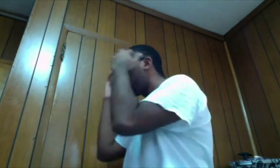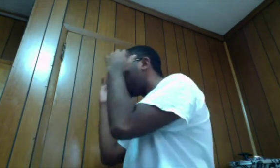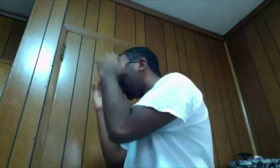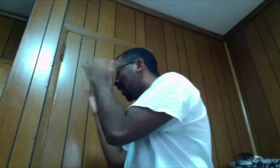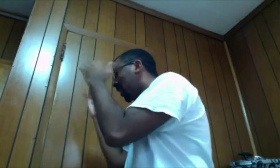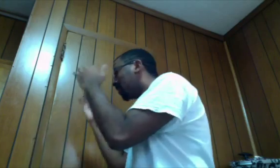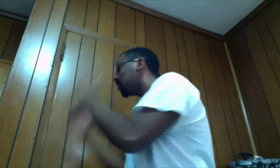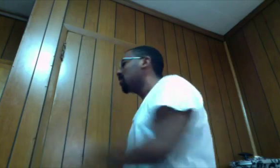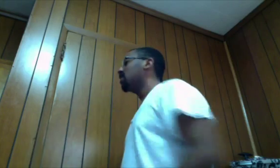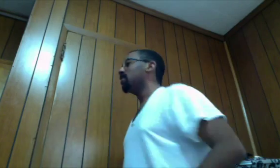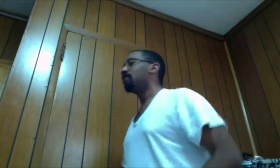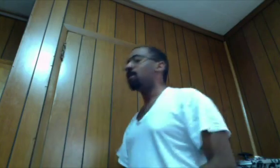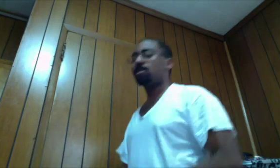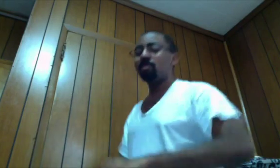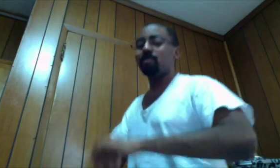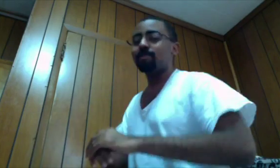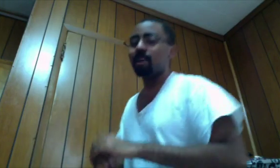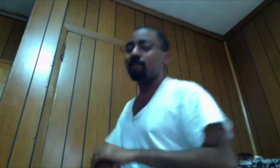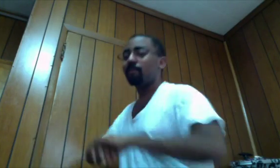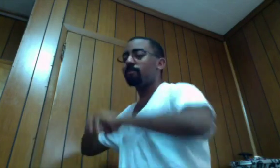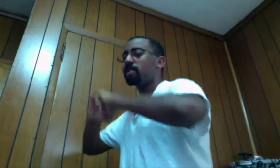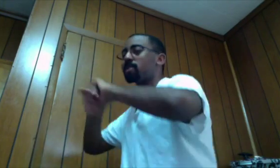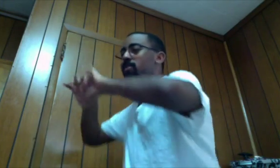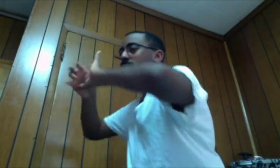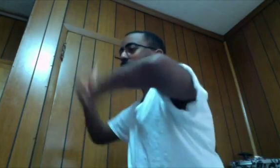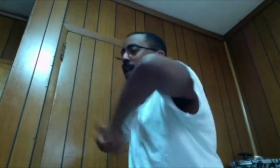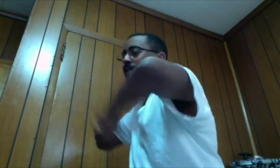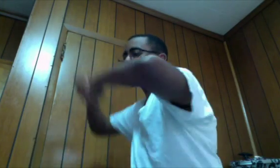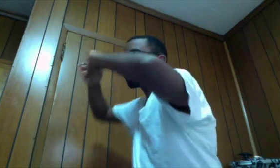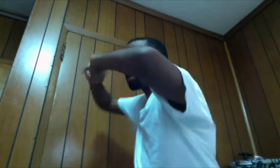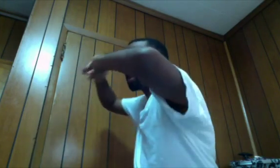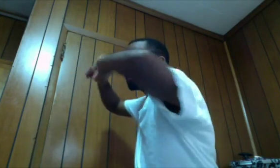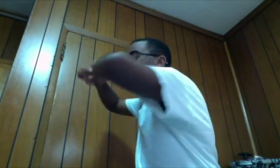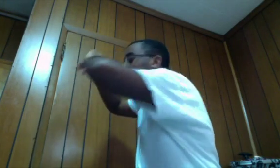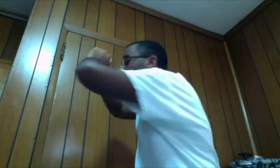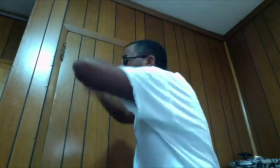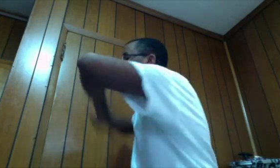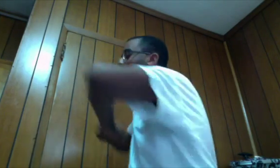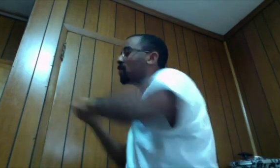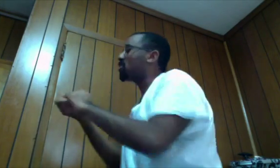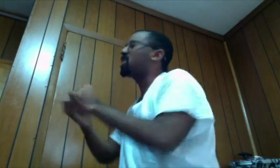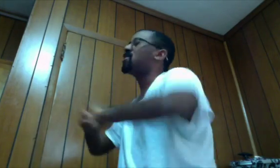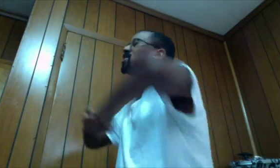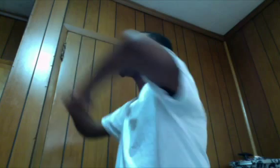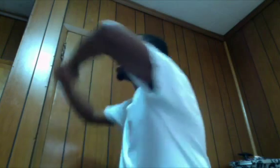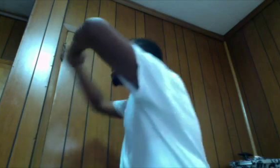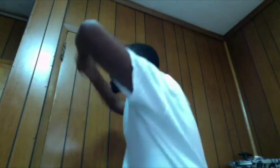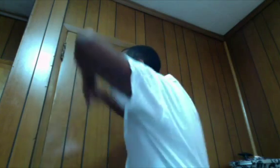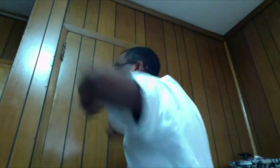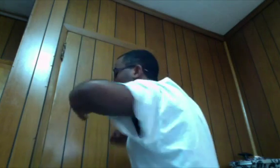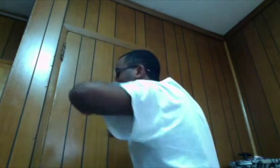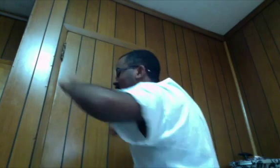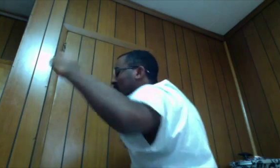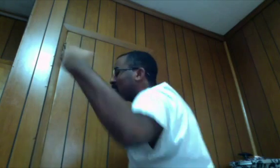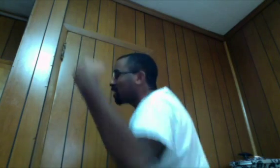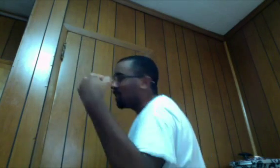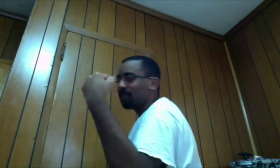her name. Fuck, you know who I'm talking about from Bleach, where the cat girl, she's like, yo, she was just like her. She posed up, kung fu,